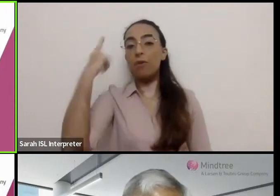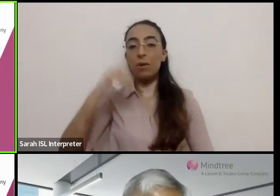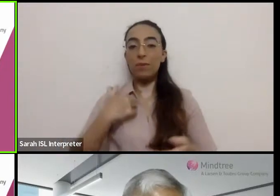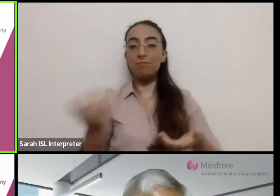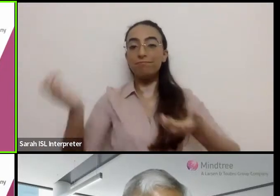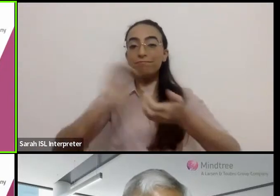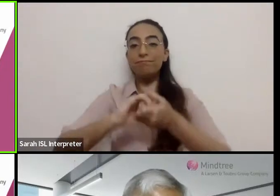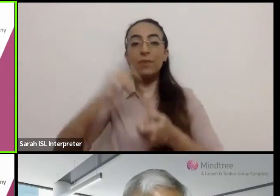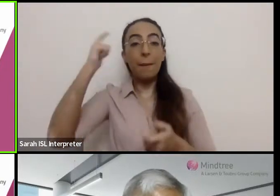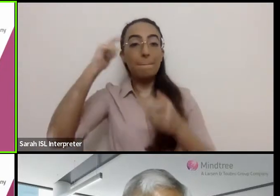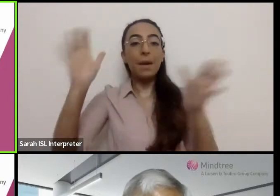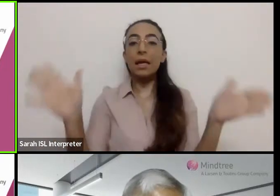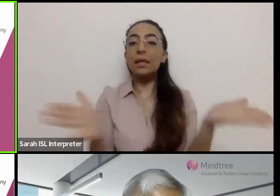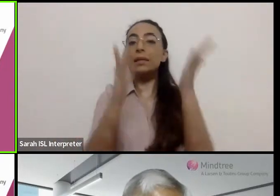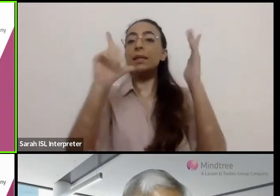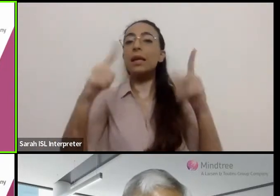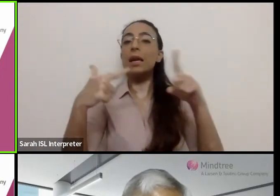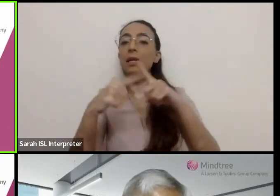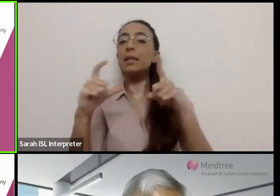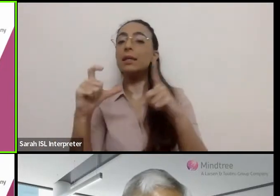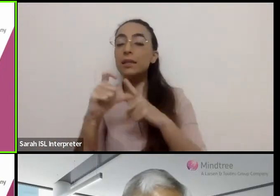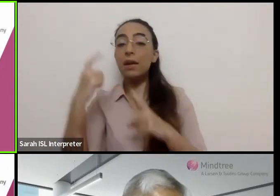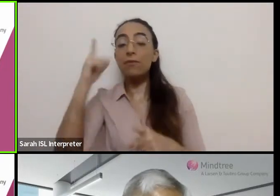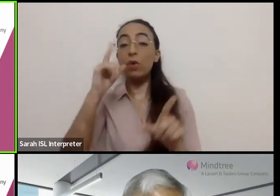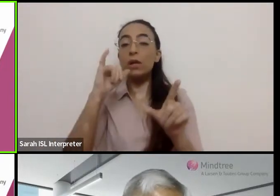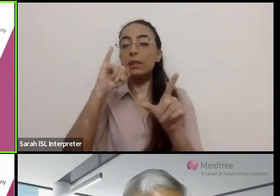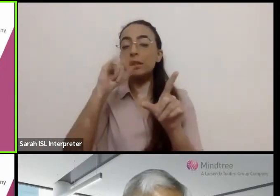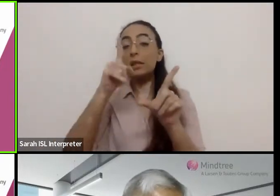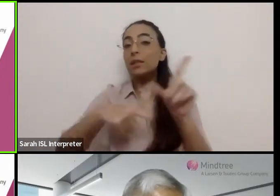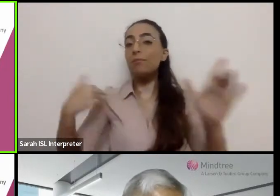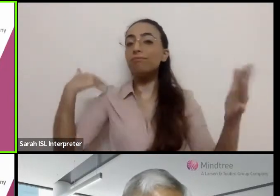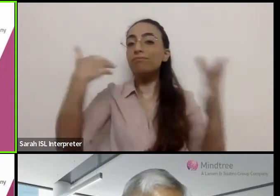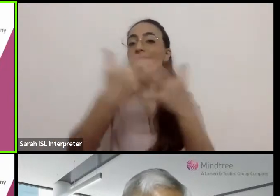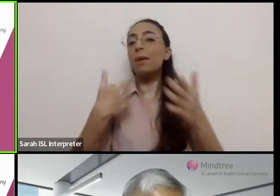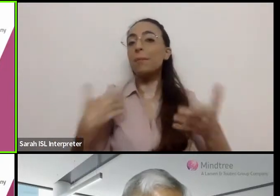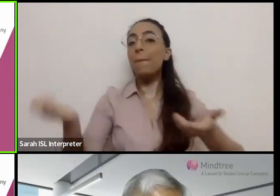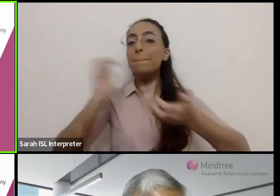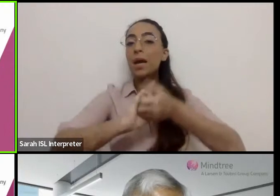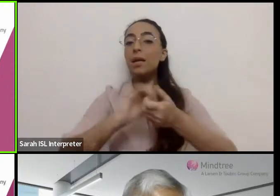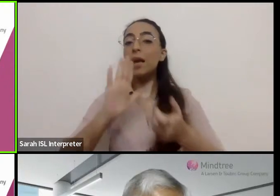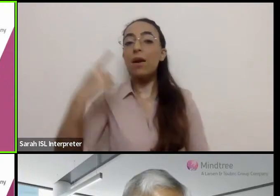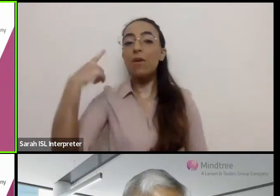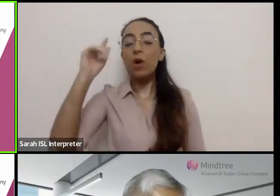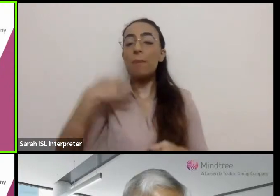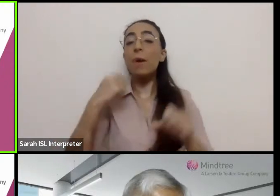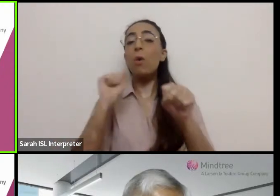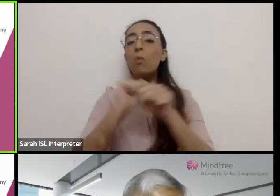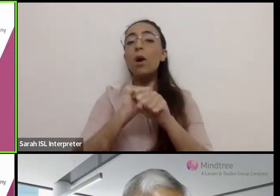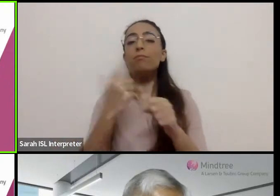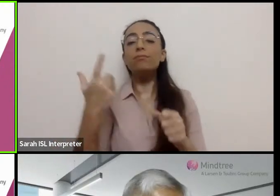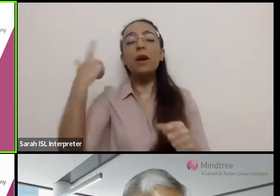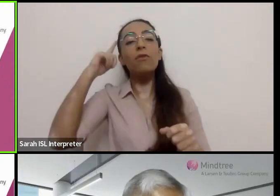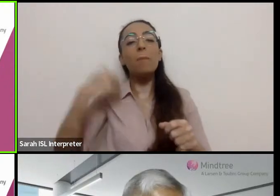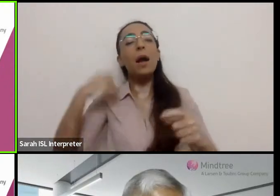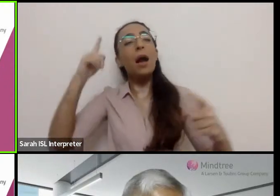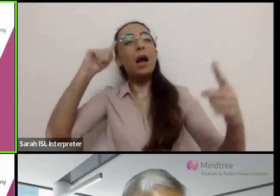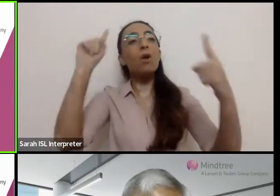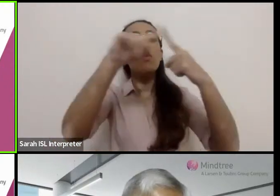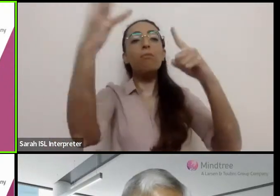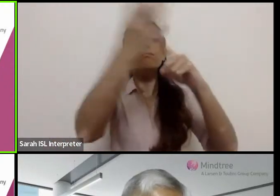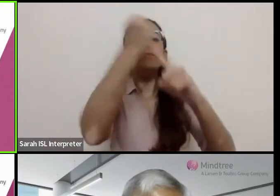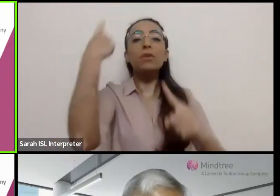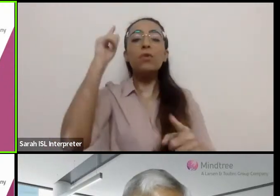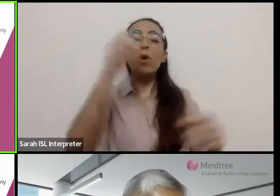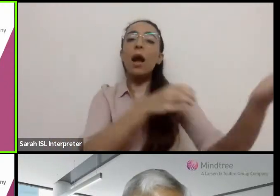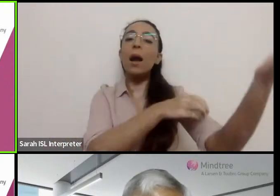for these awards for more than 6 years now, working together towards the shared goal of empowering people with